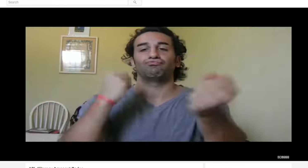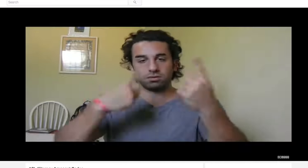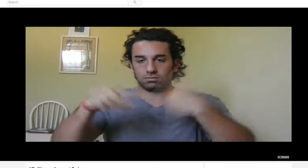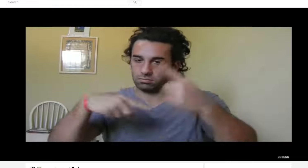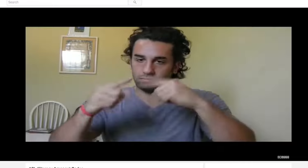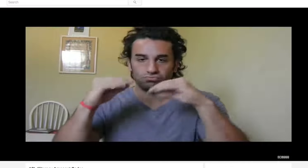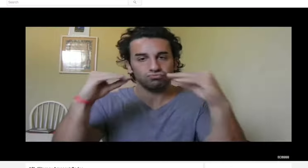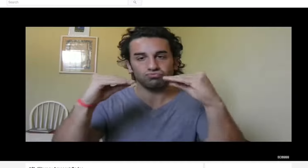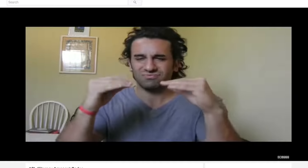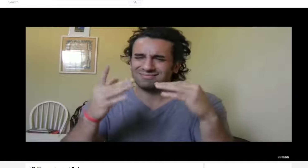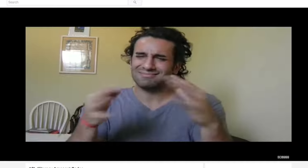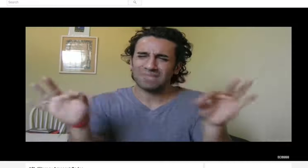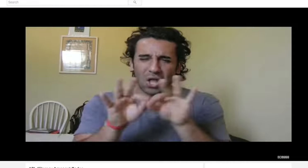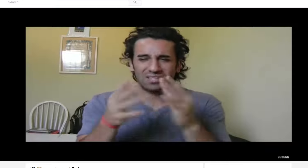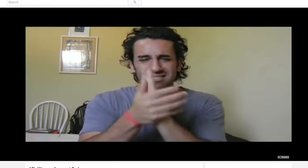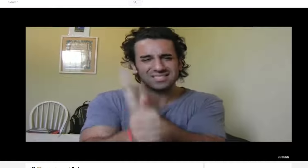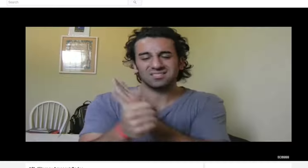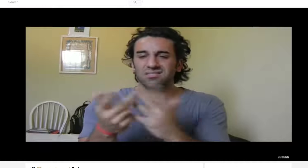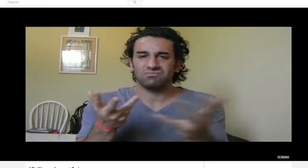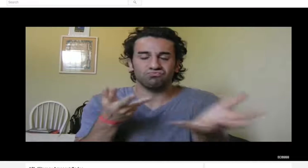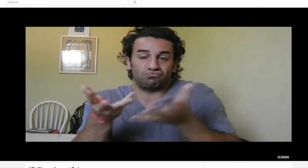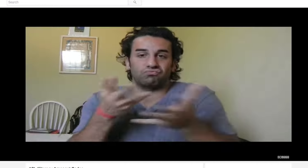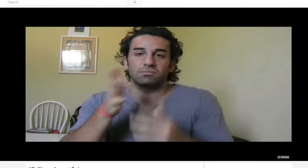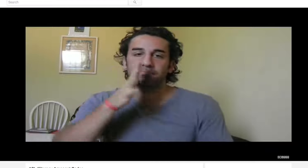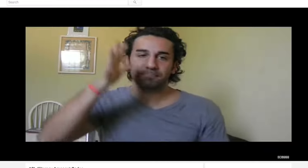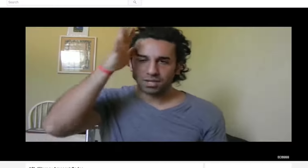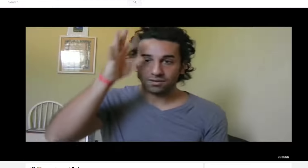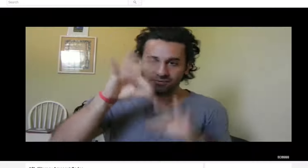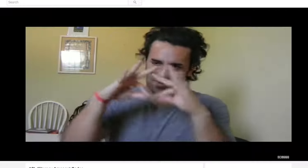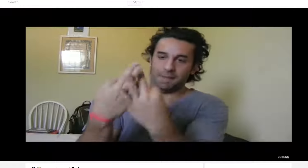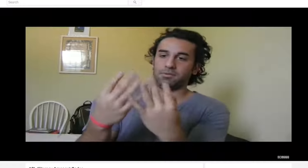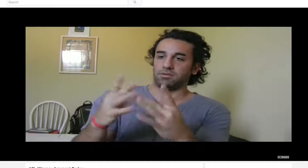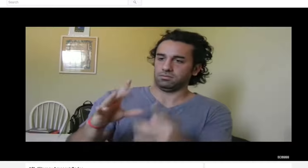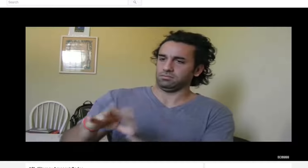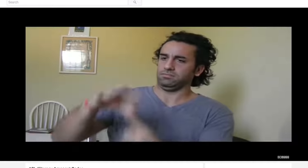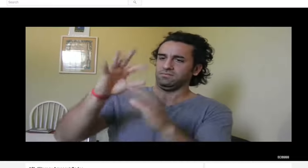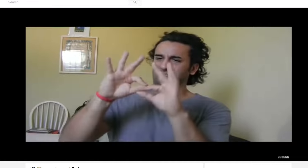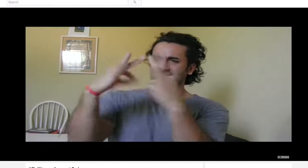It doesn't matter what amount of hearing a child does or doesn't have. The important part is that the parents